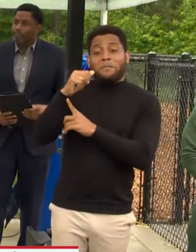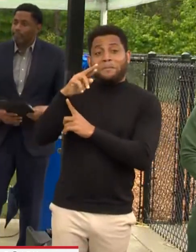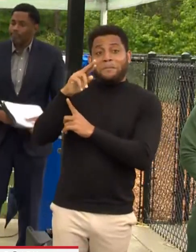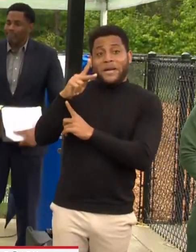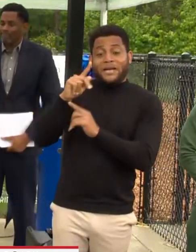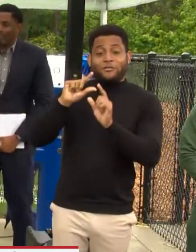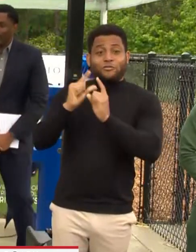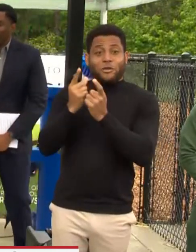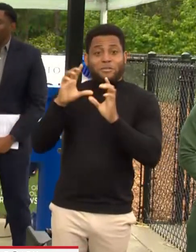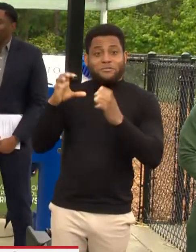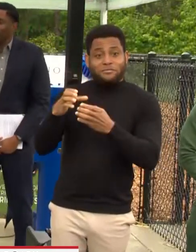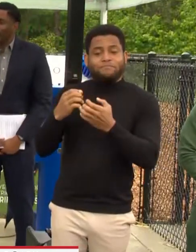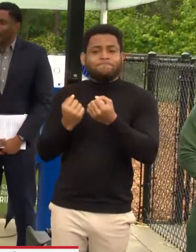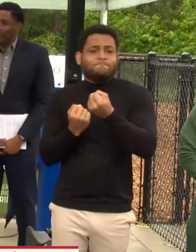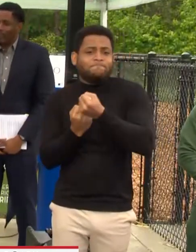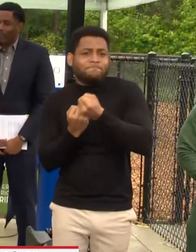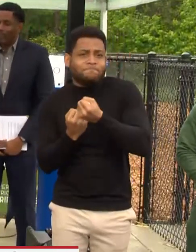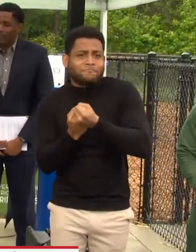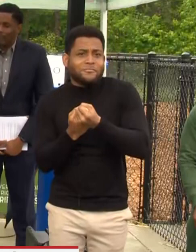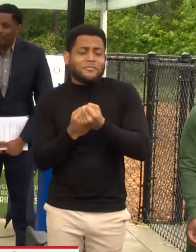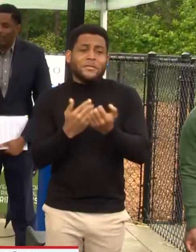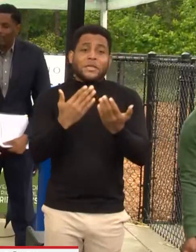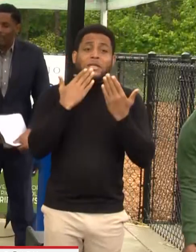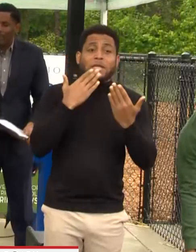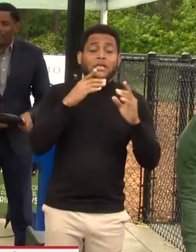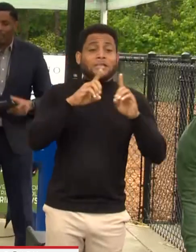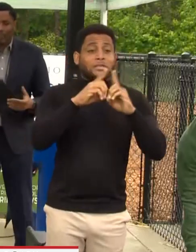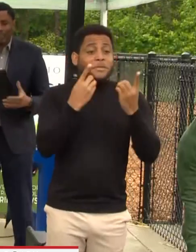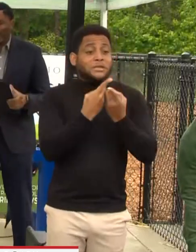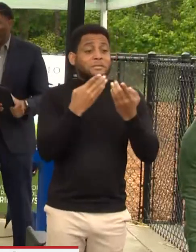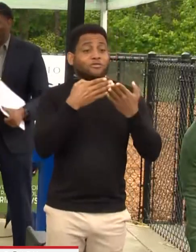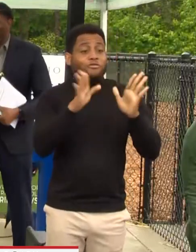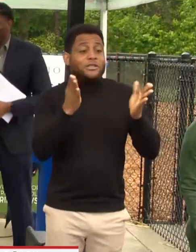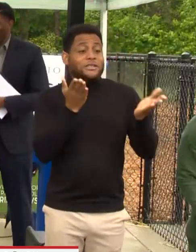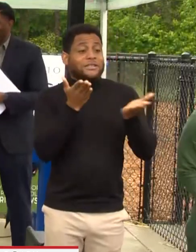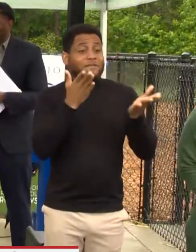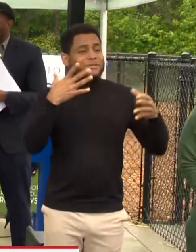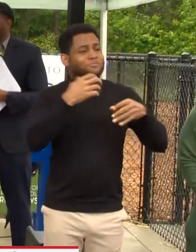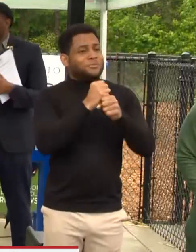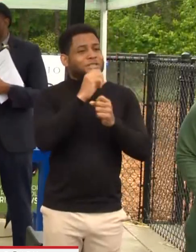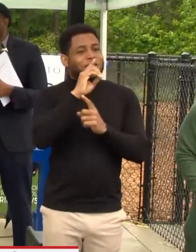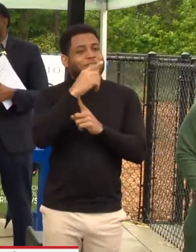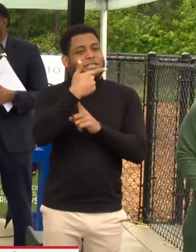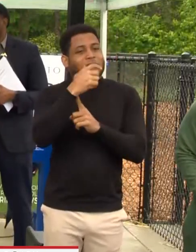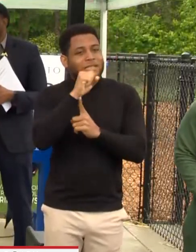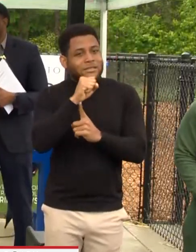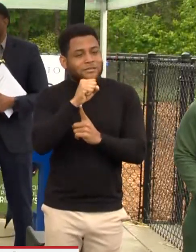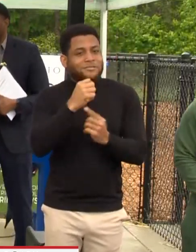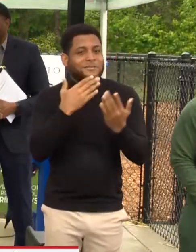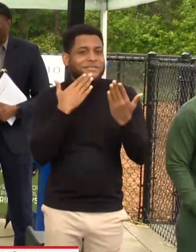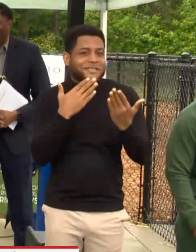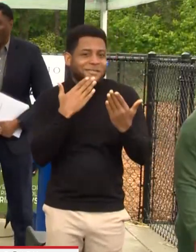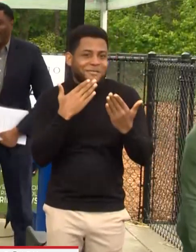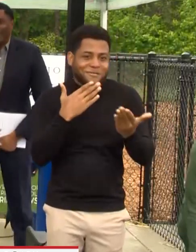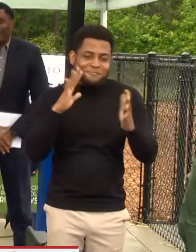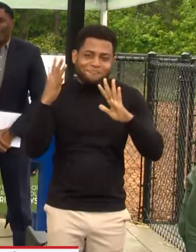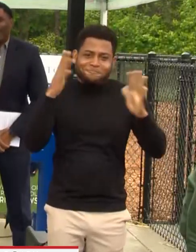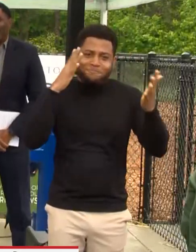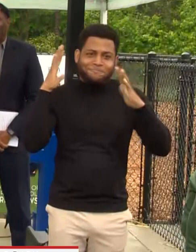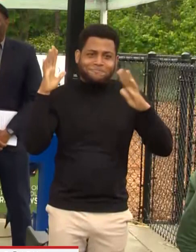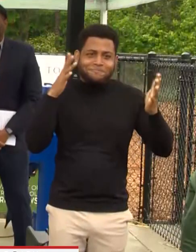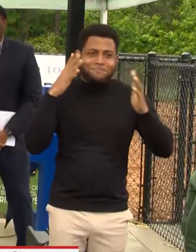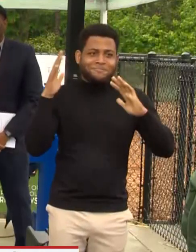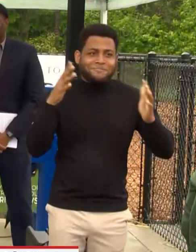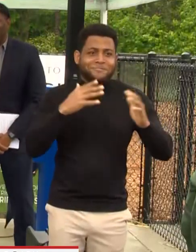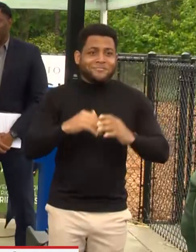the Department of General Services. Let's give DGS a big round of applause. DGS is the